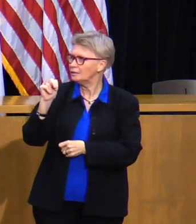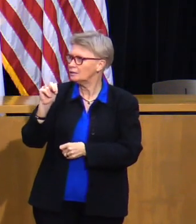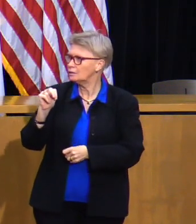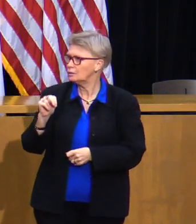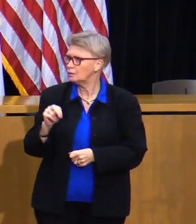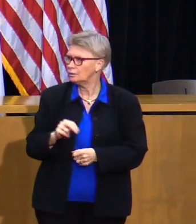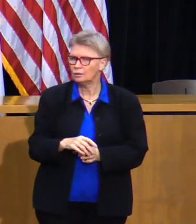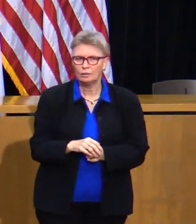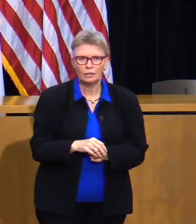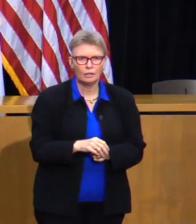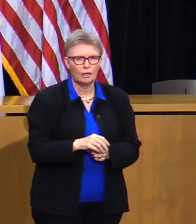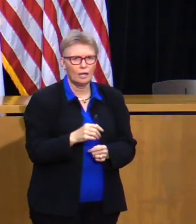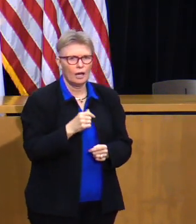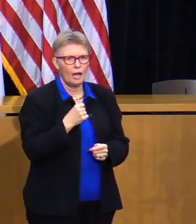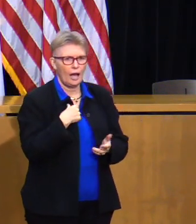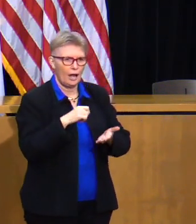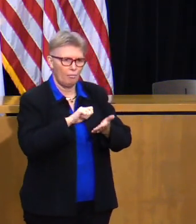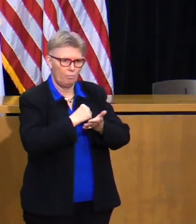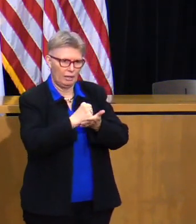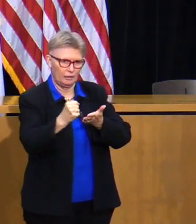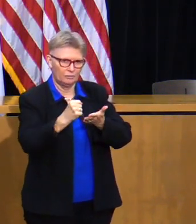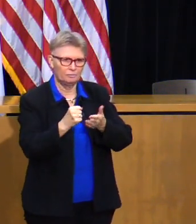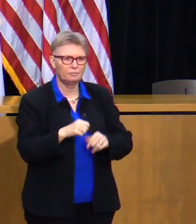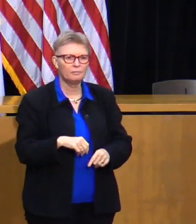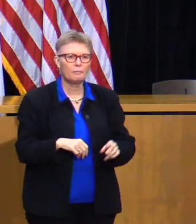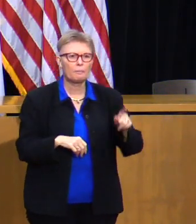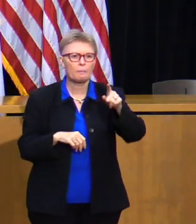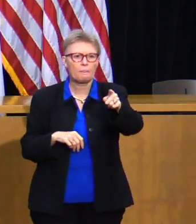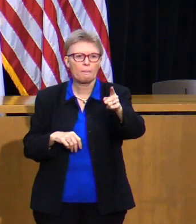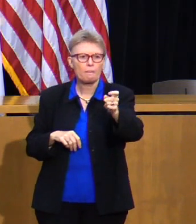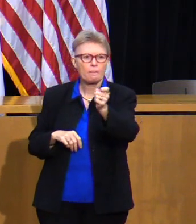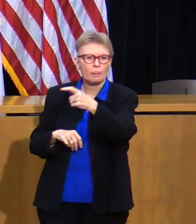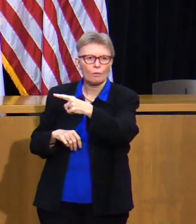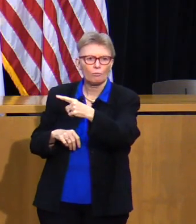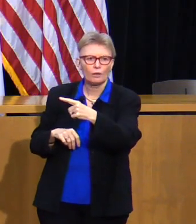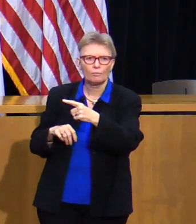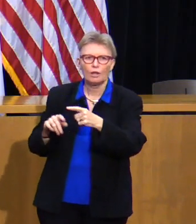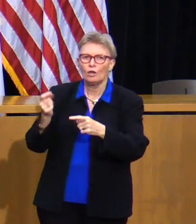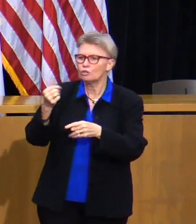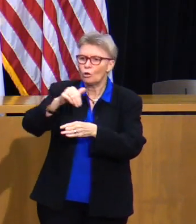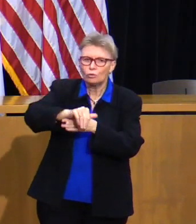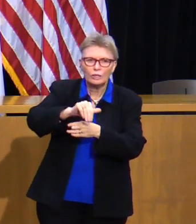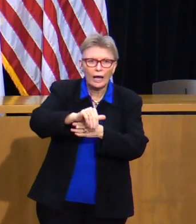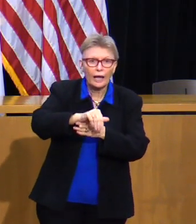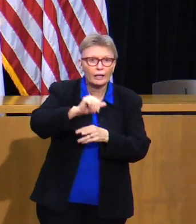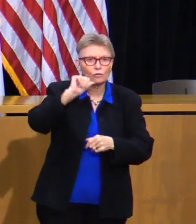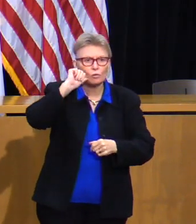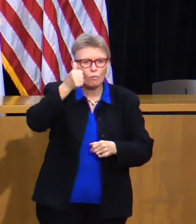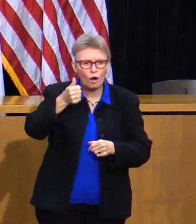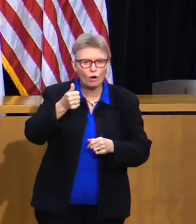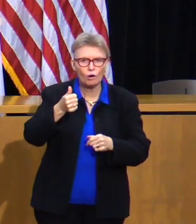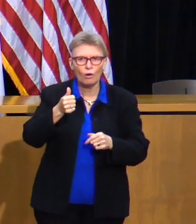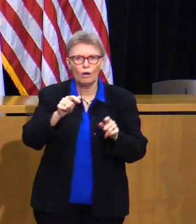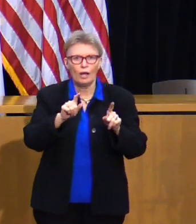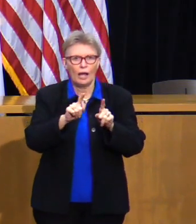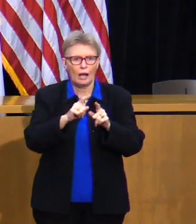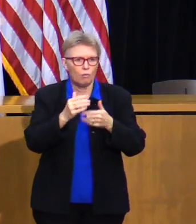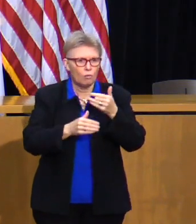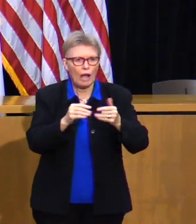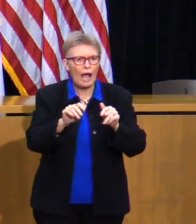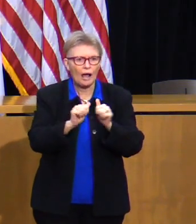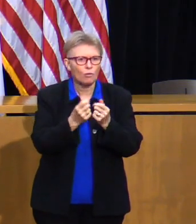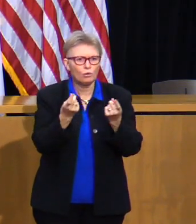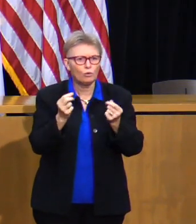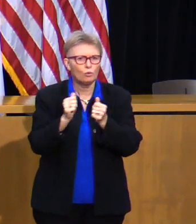it. How are you going to monitor things from a public safety standpoint tonight, tomorrow, as things develop? Yeah, we have a